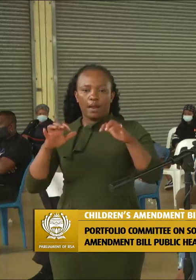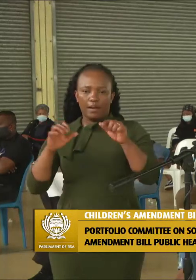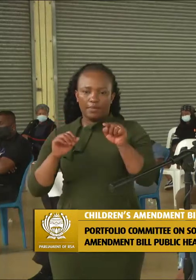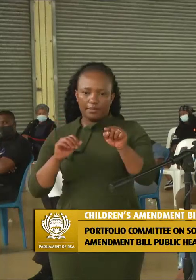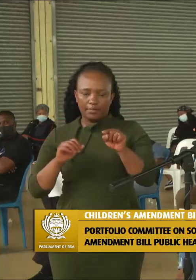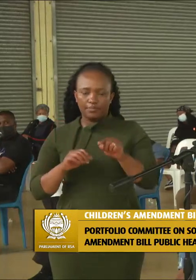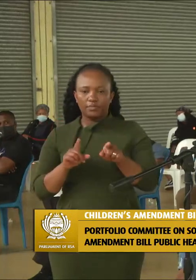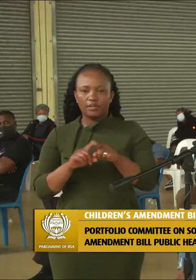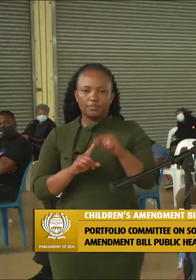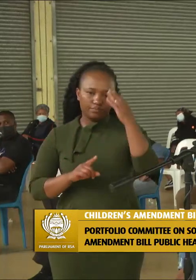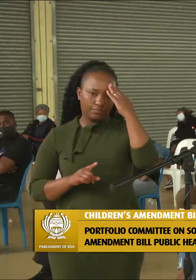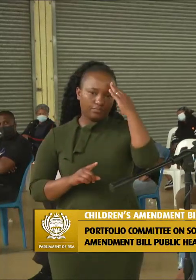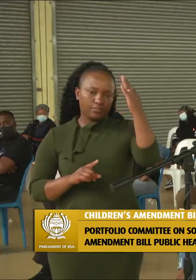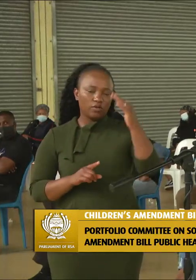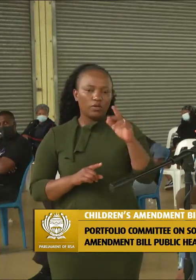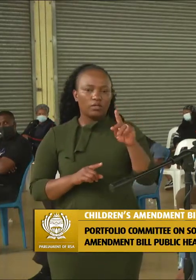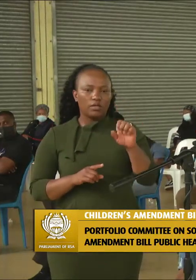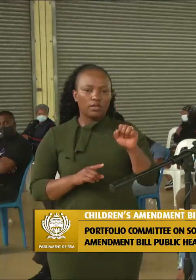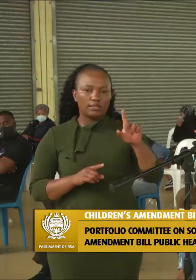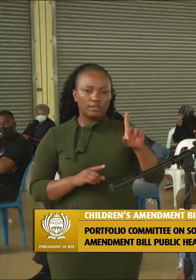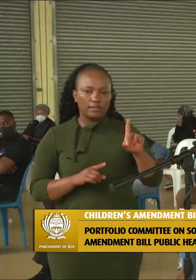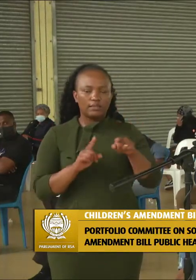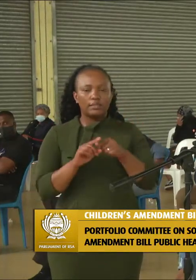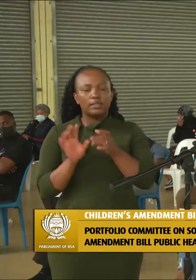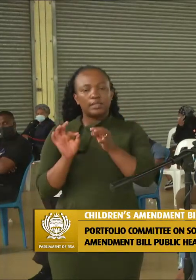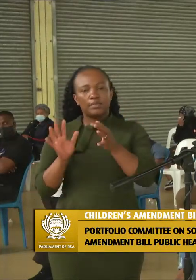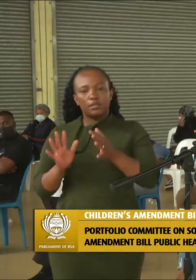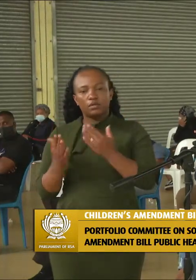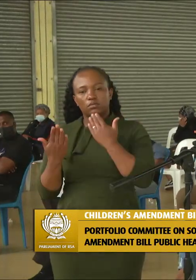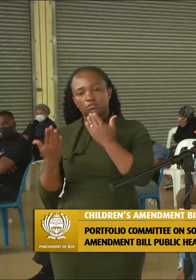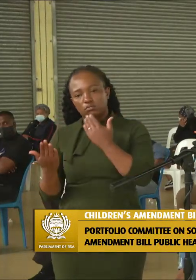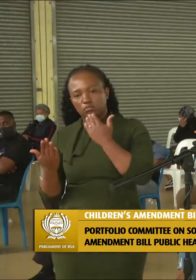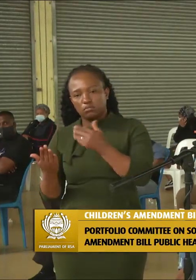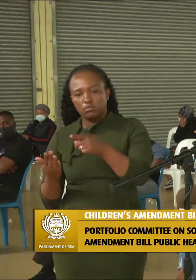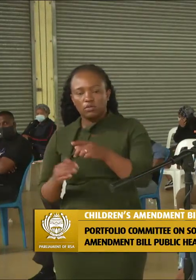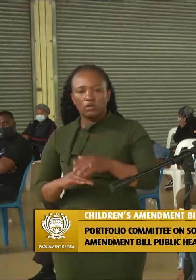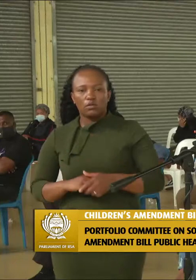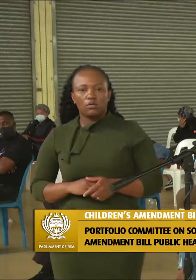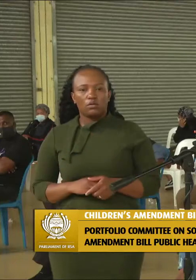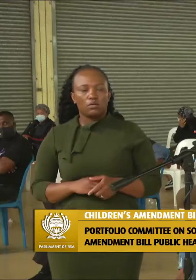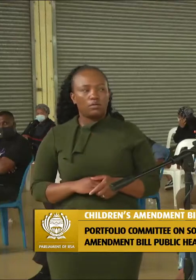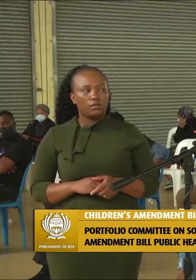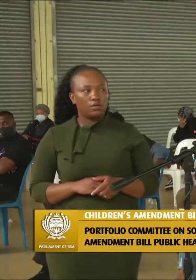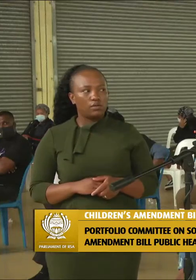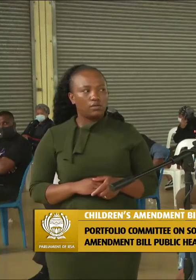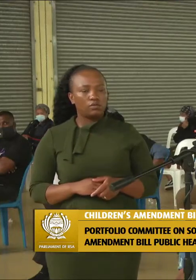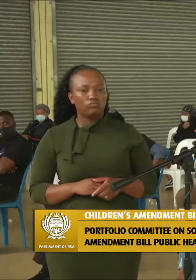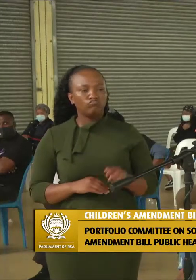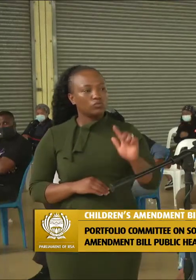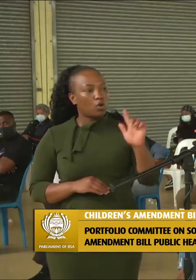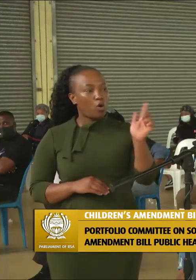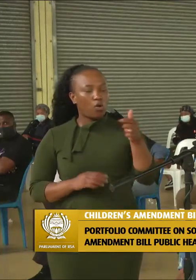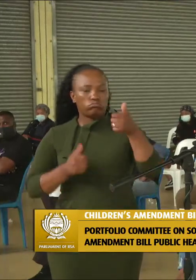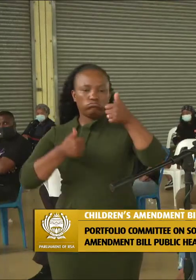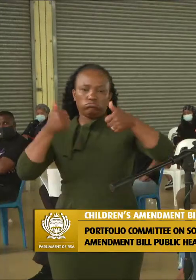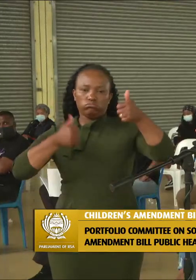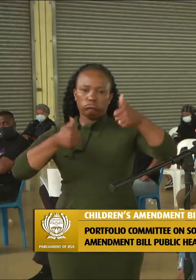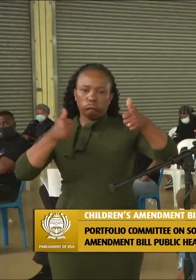ngibingelela abaka DSD, ama interpreters nabonke ama dignitaries